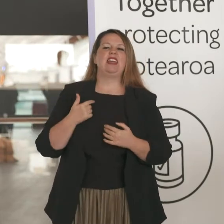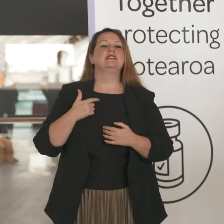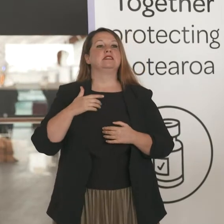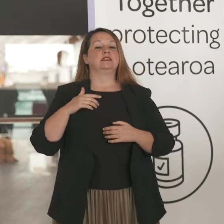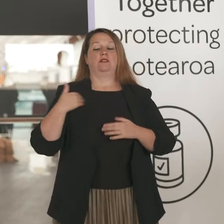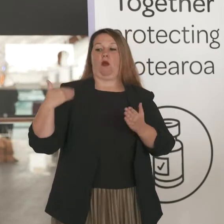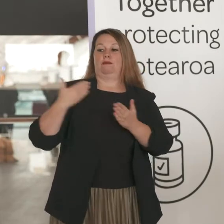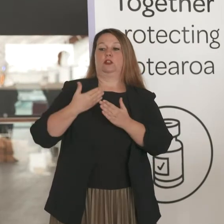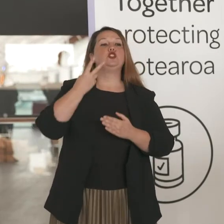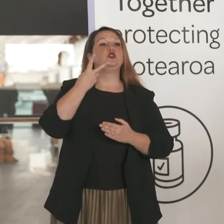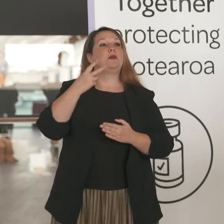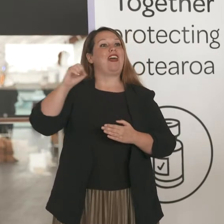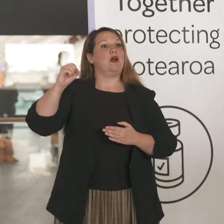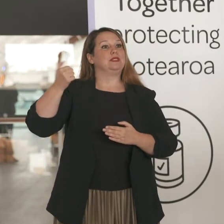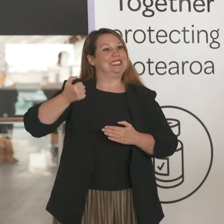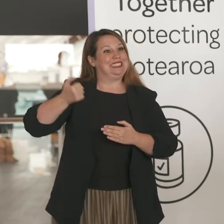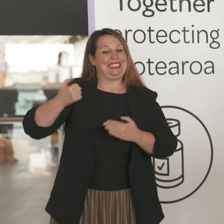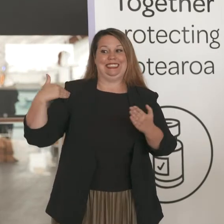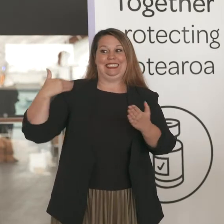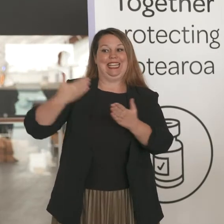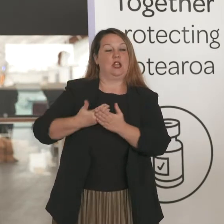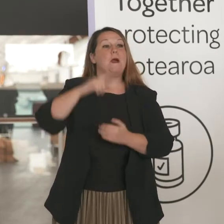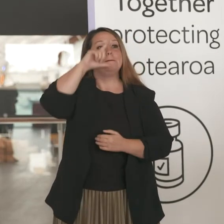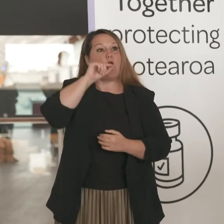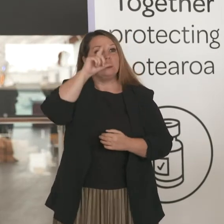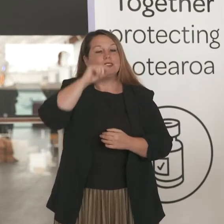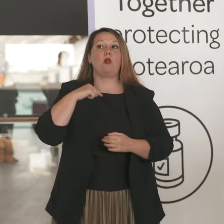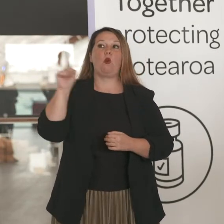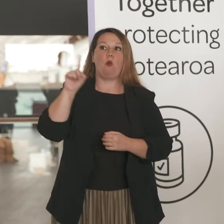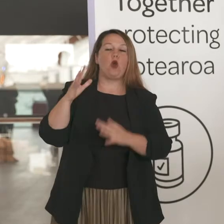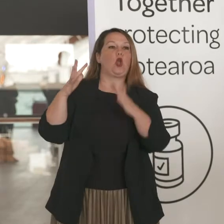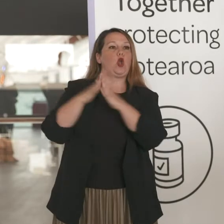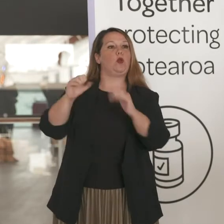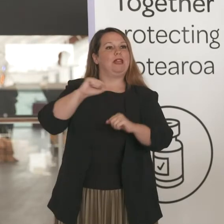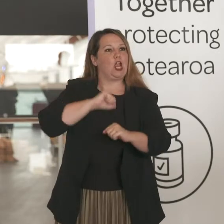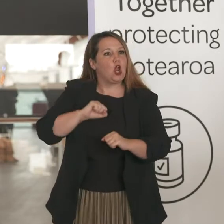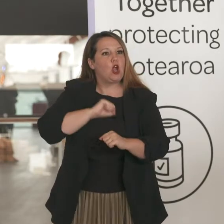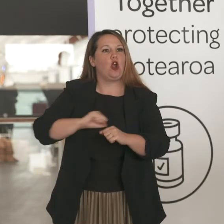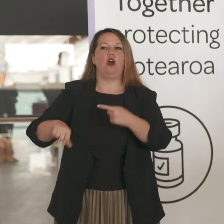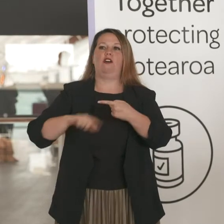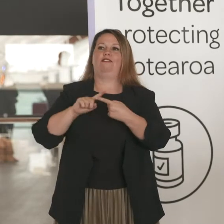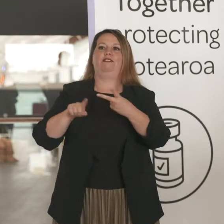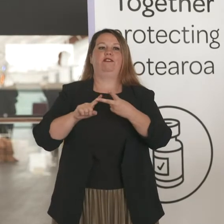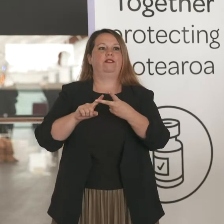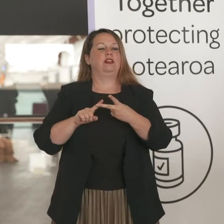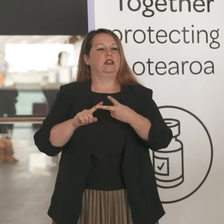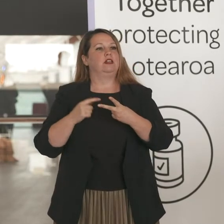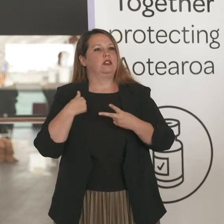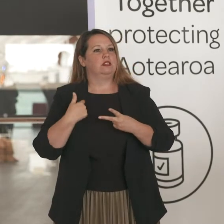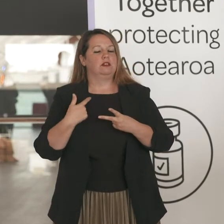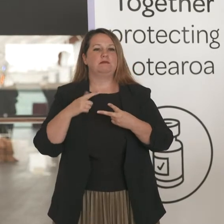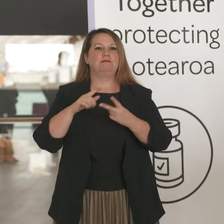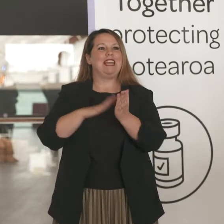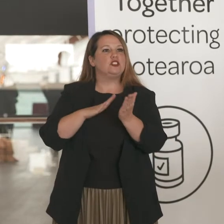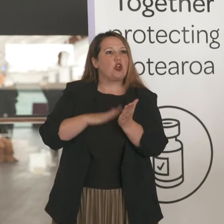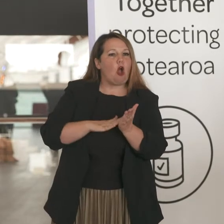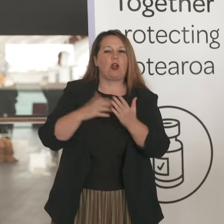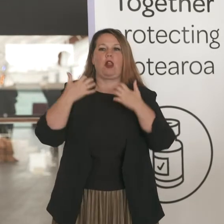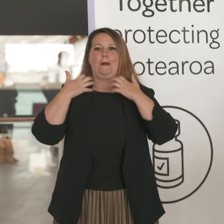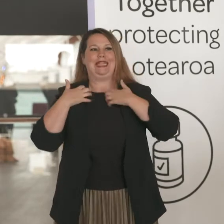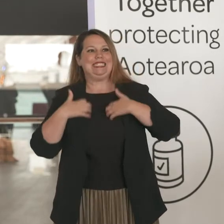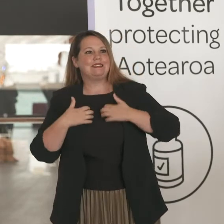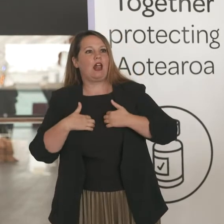facing potentially whooping cough, pneumococcal disease, among others. and